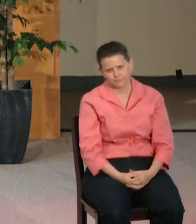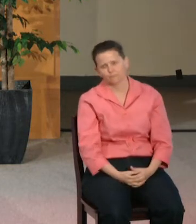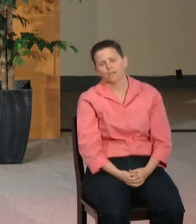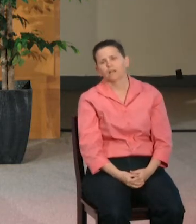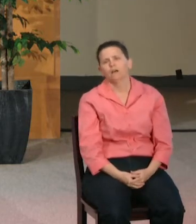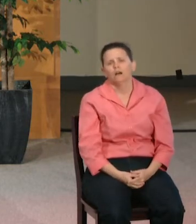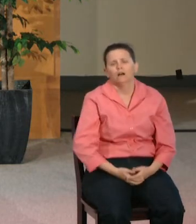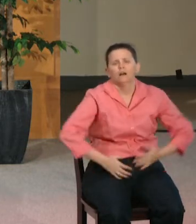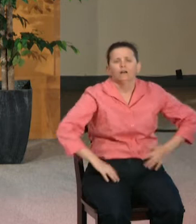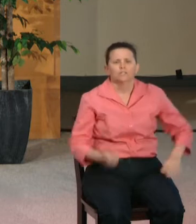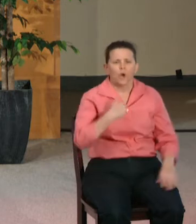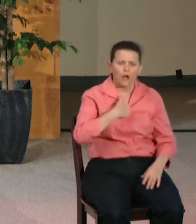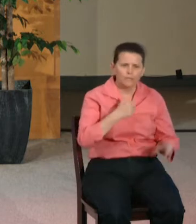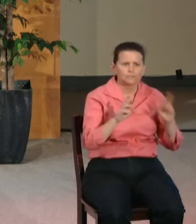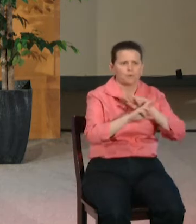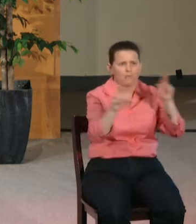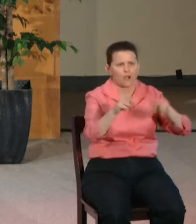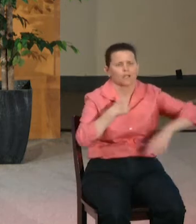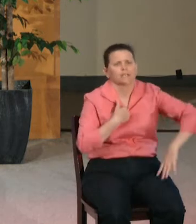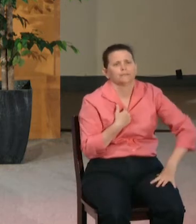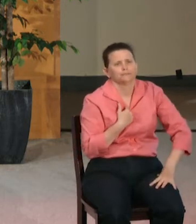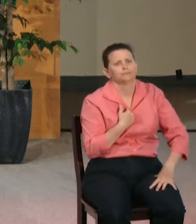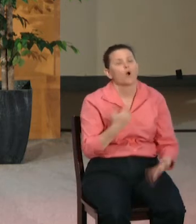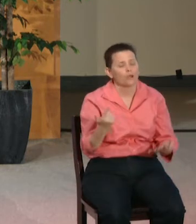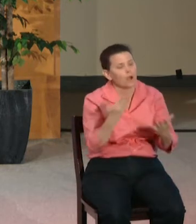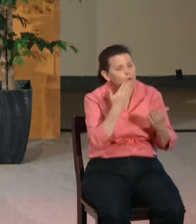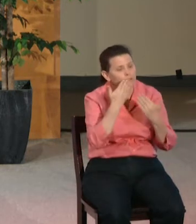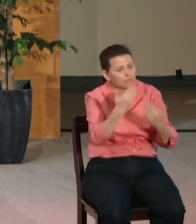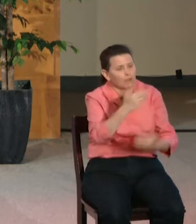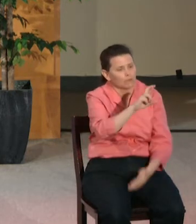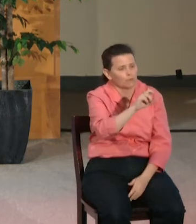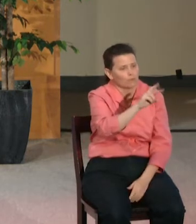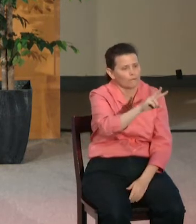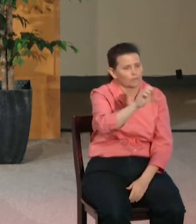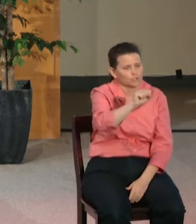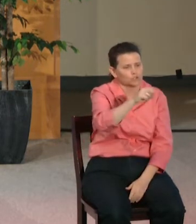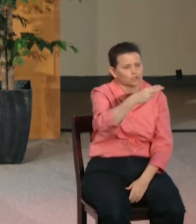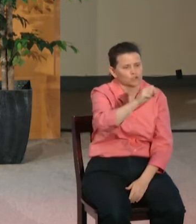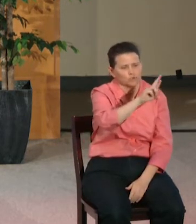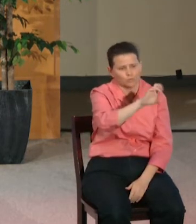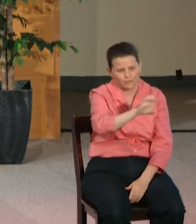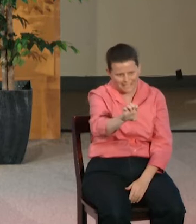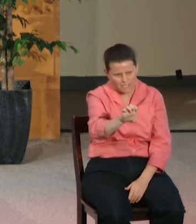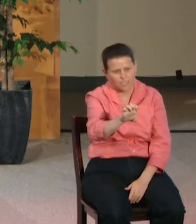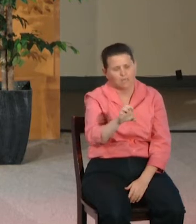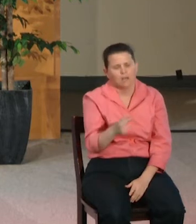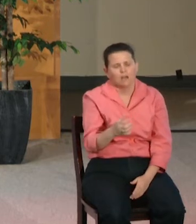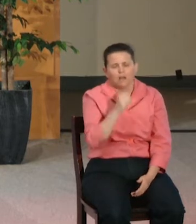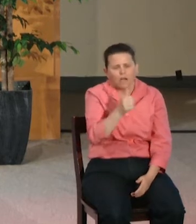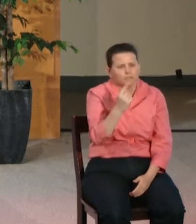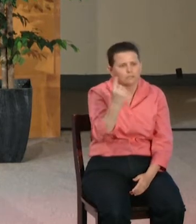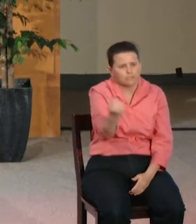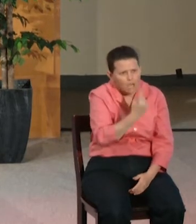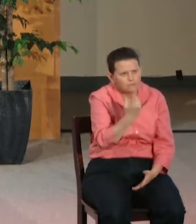as I was preparing for this, I mean, I want to take the time also to thank Reverend Cherie for asking me to speak today, not just to substitute for her, but the